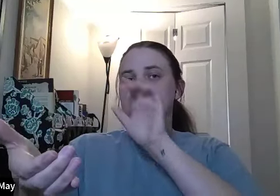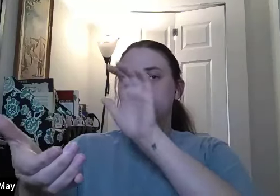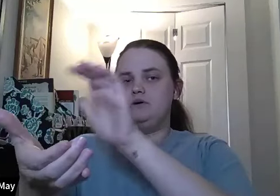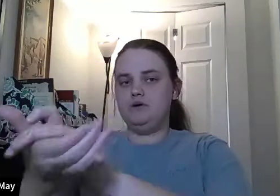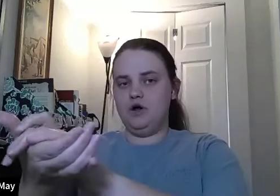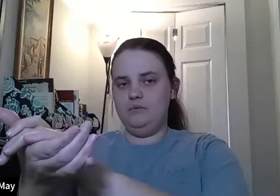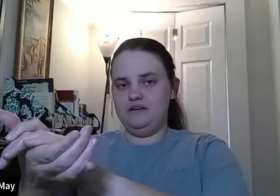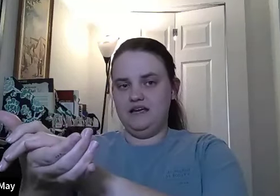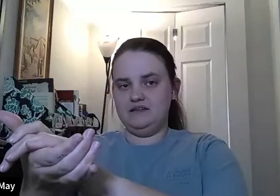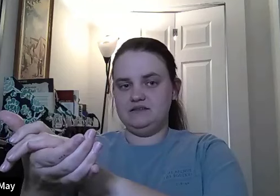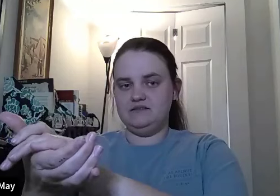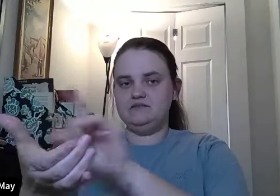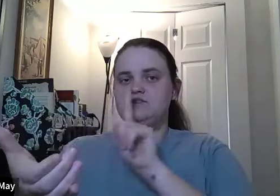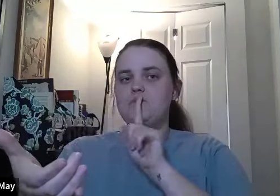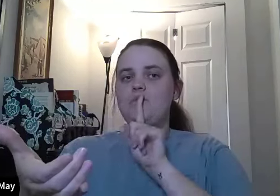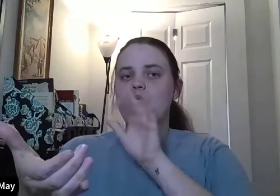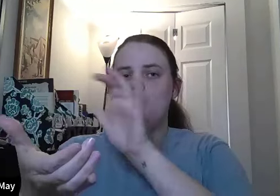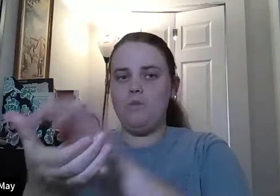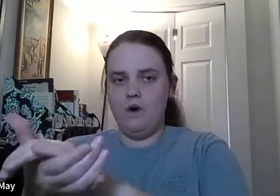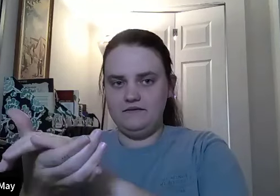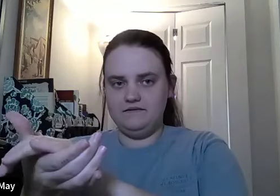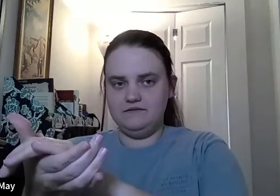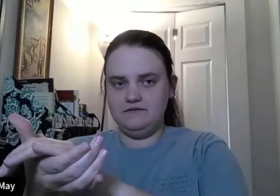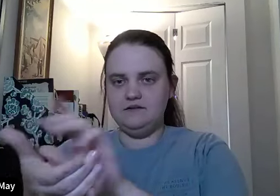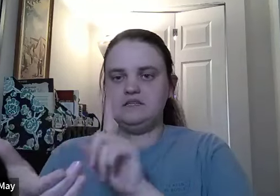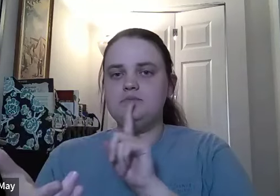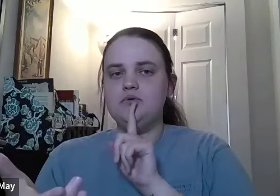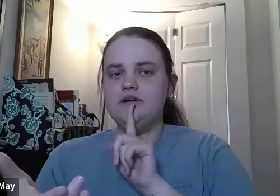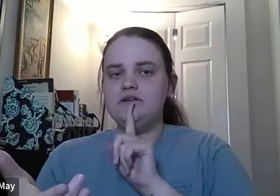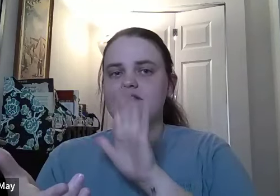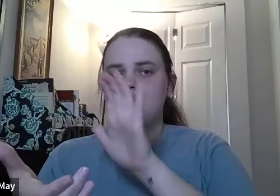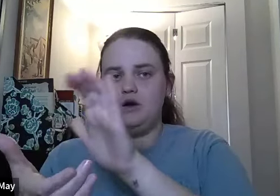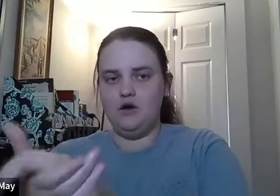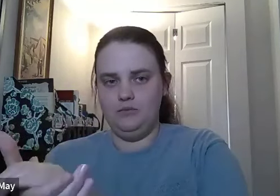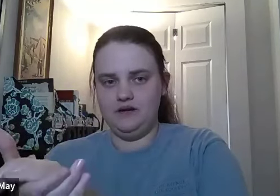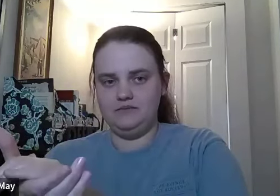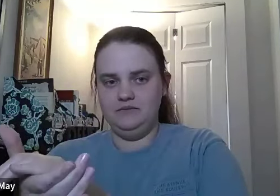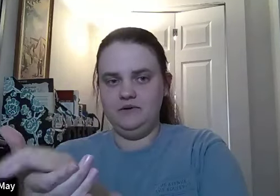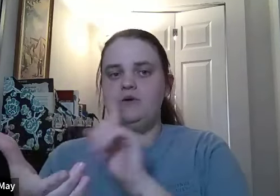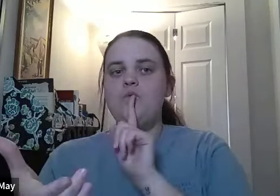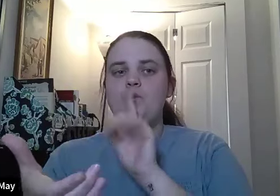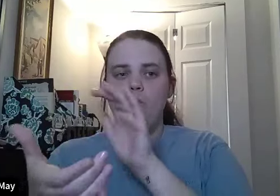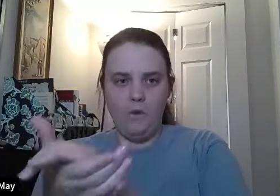you open in hands. So wife, it's like pointer and then open up.